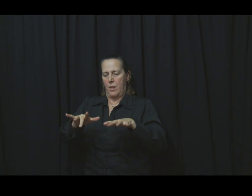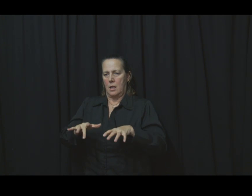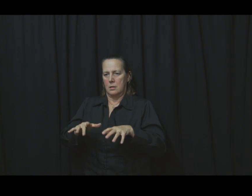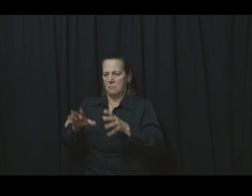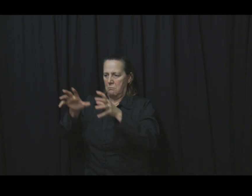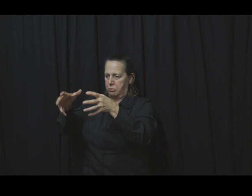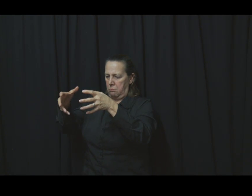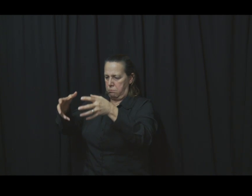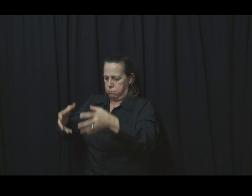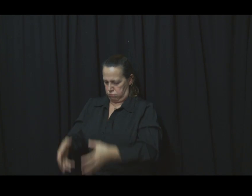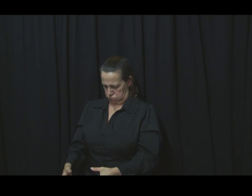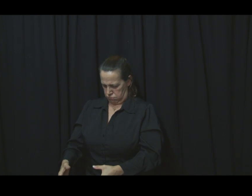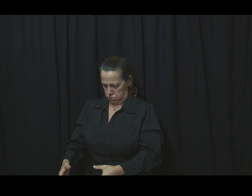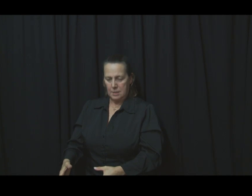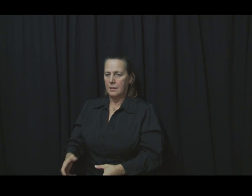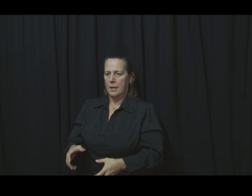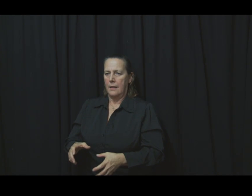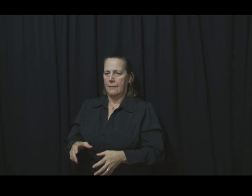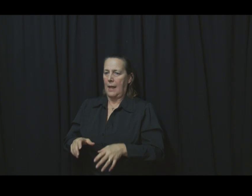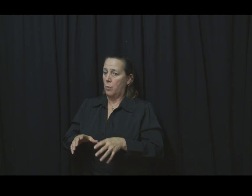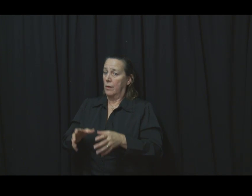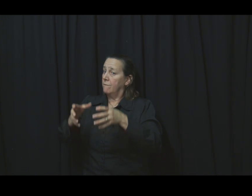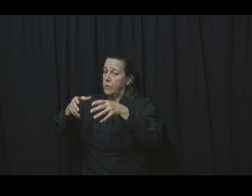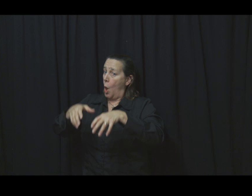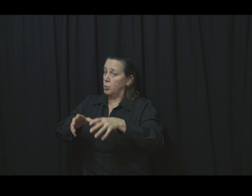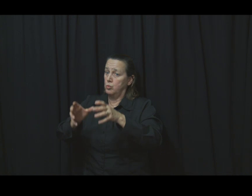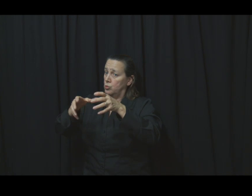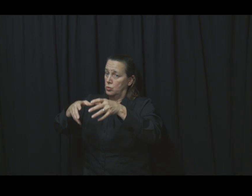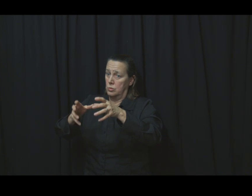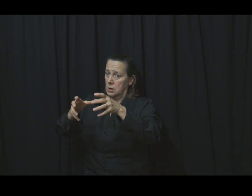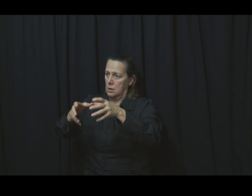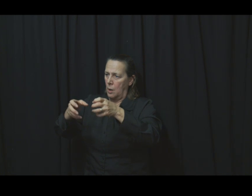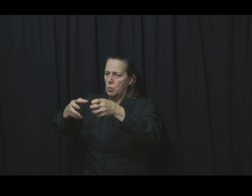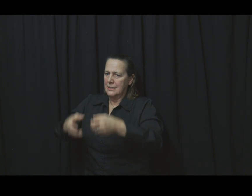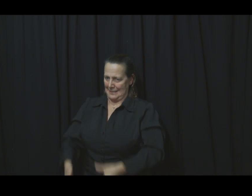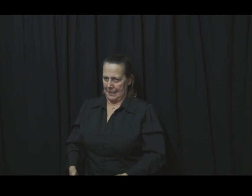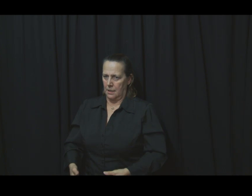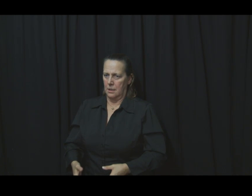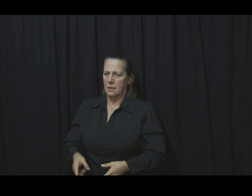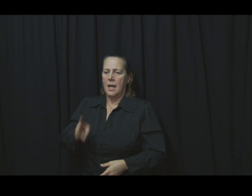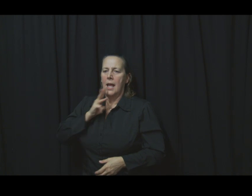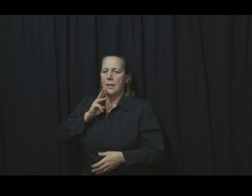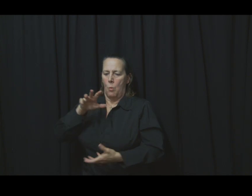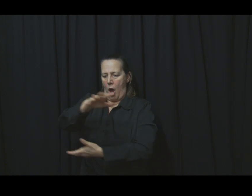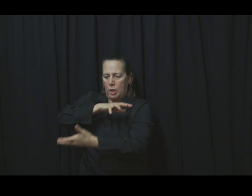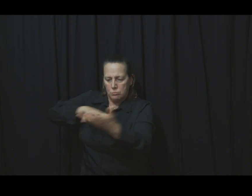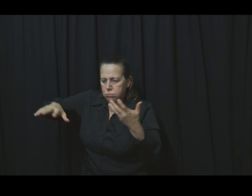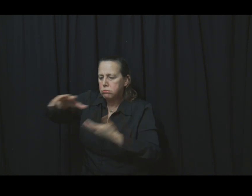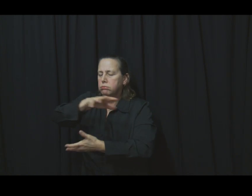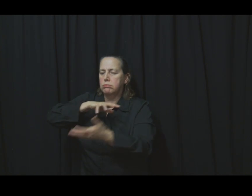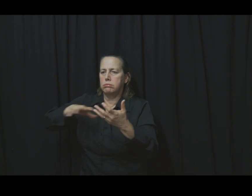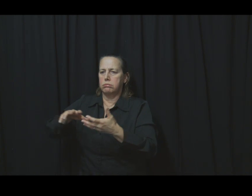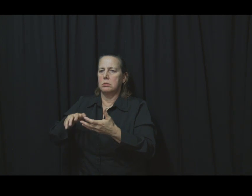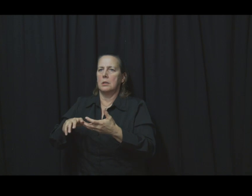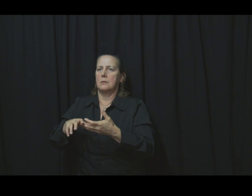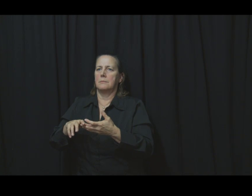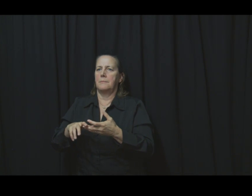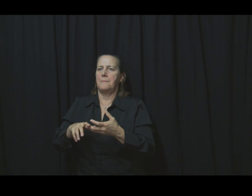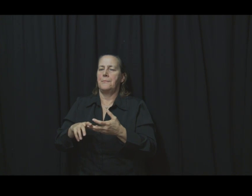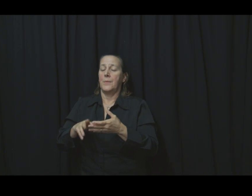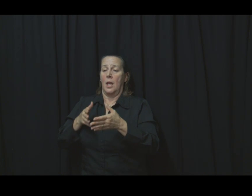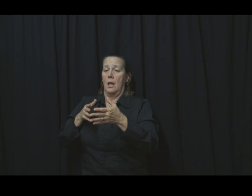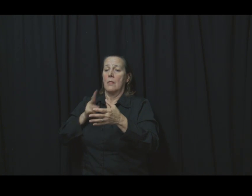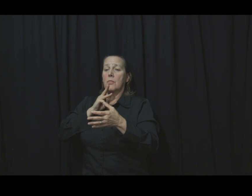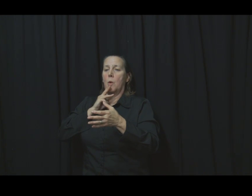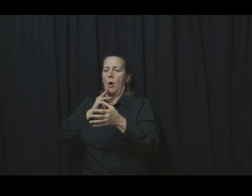shape, instead of aerodynamic, the hydrodynamic, the water-changing shape, as water flows past. You'd expect